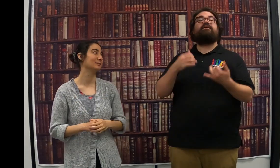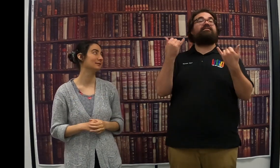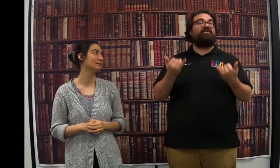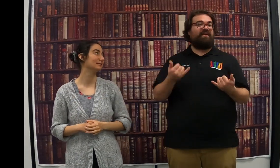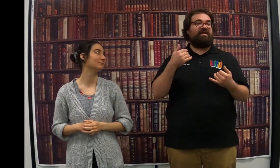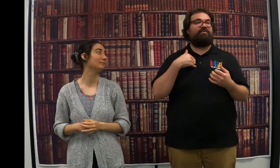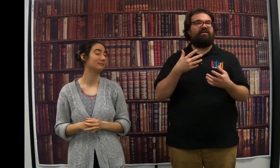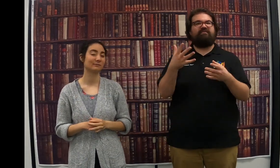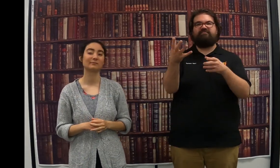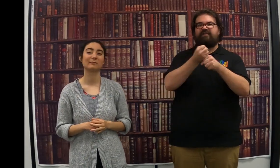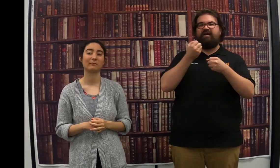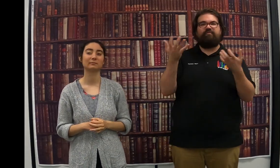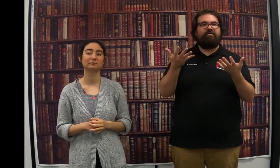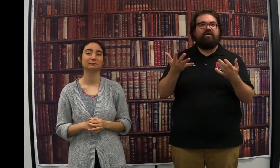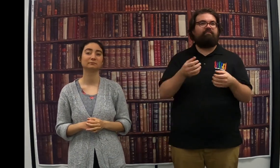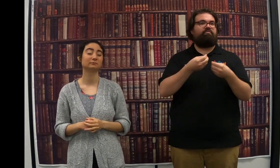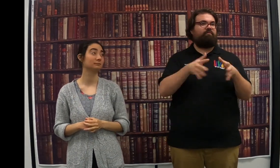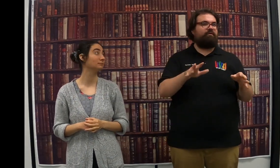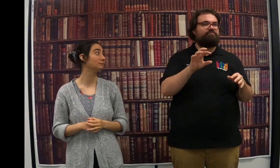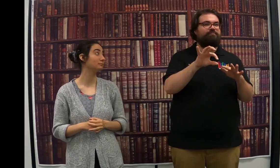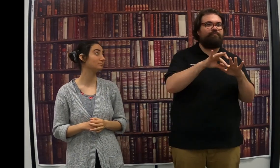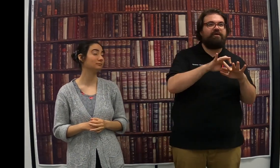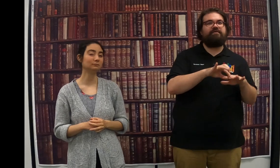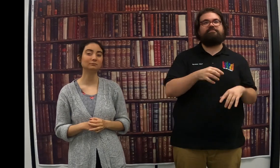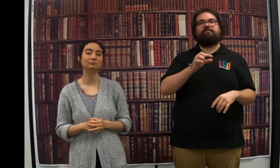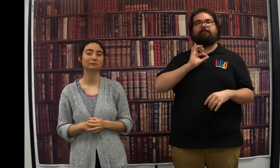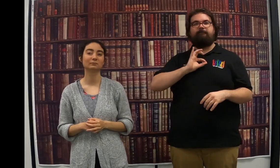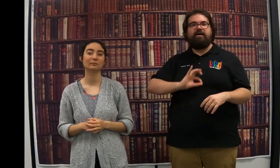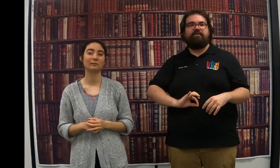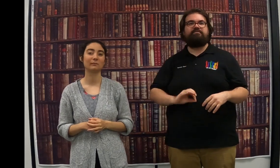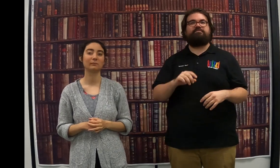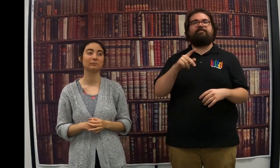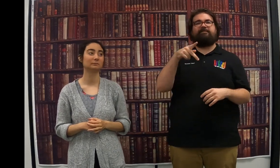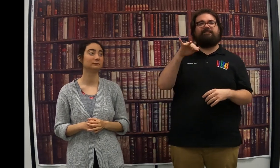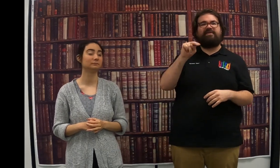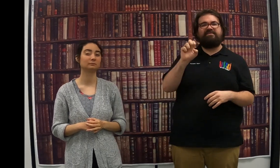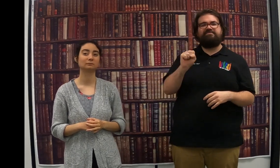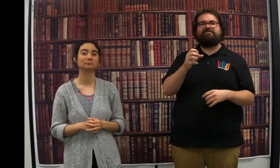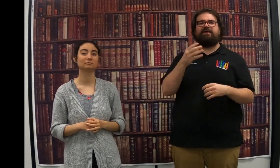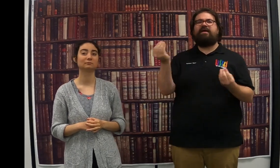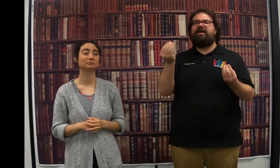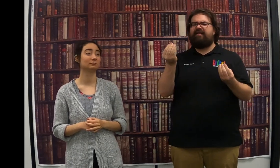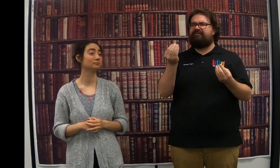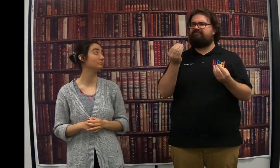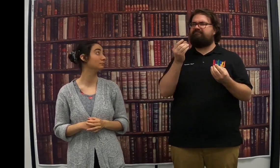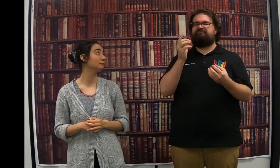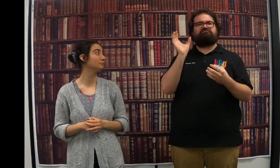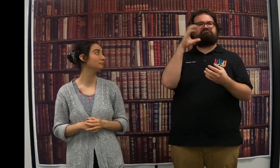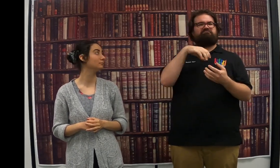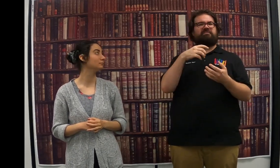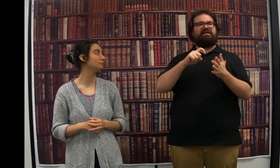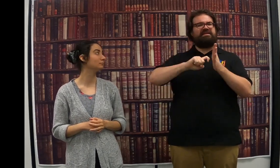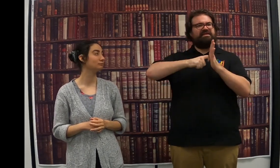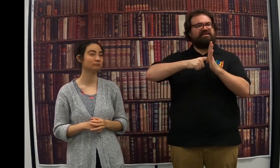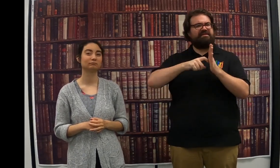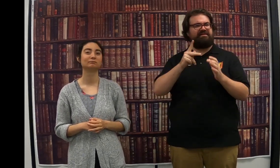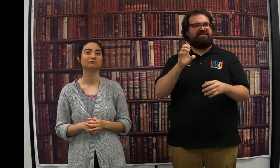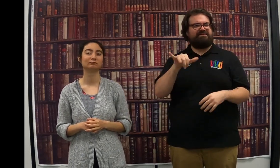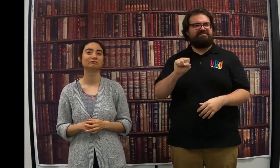And now we have gotten lost rings, buttons, pins, and the most curious of all, keys.